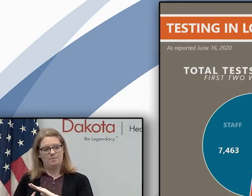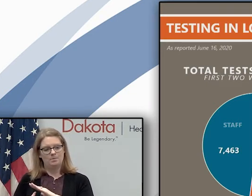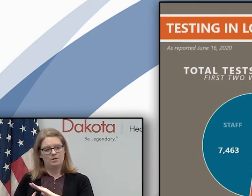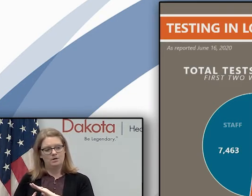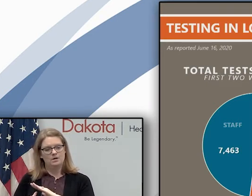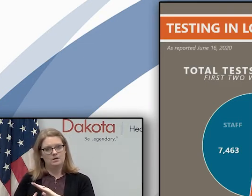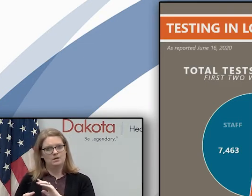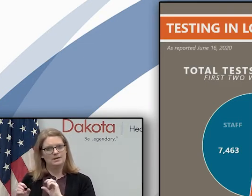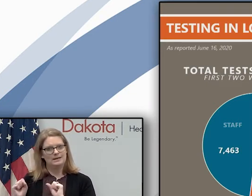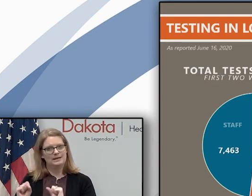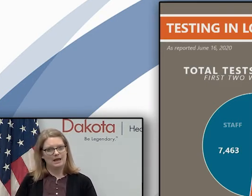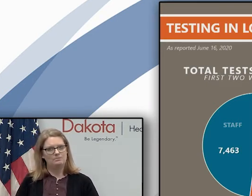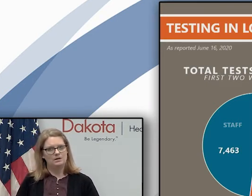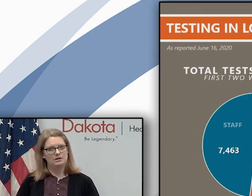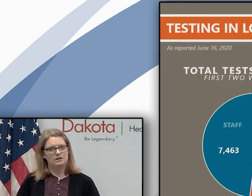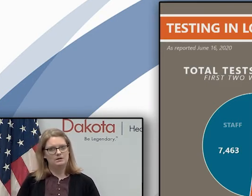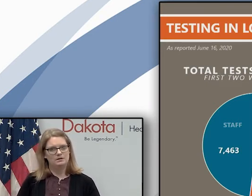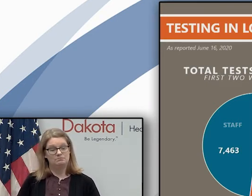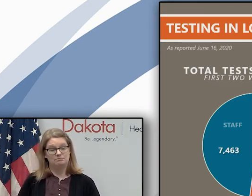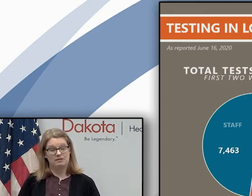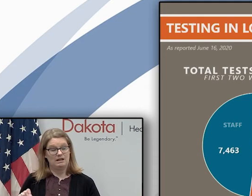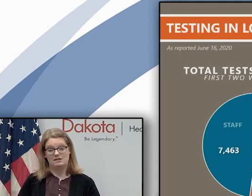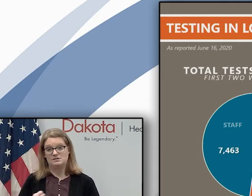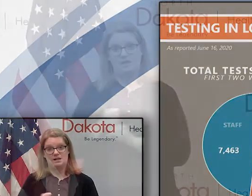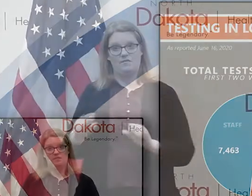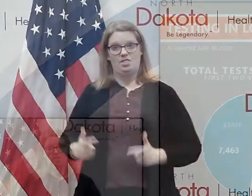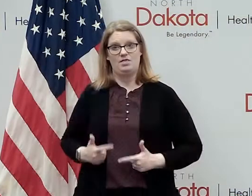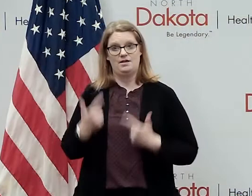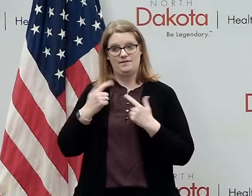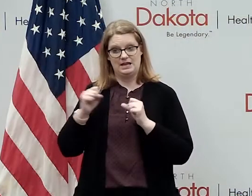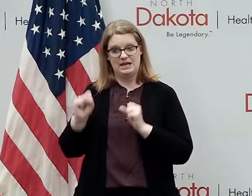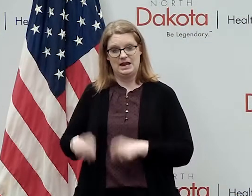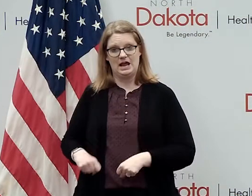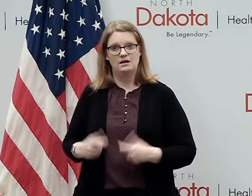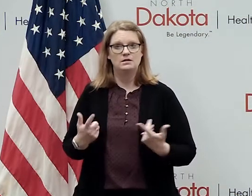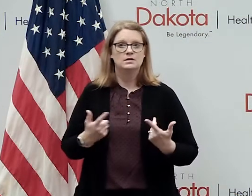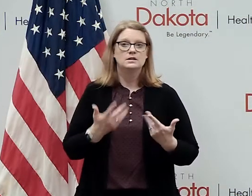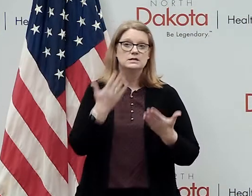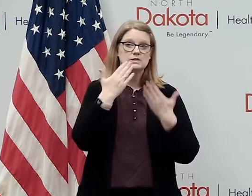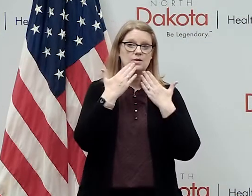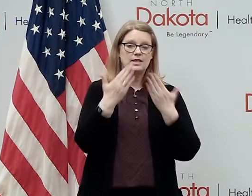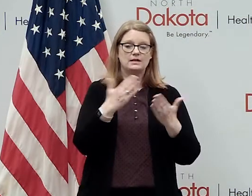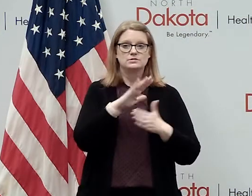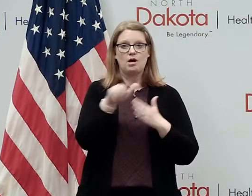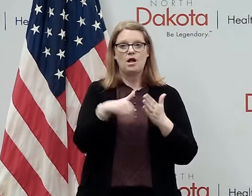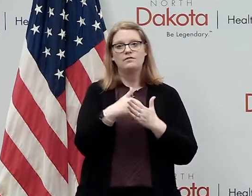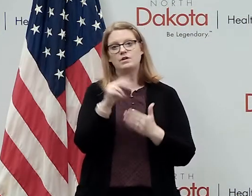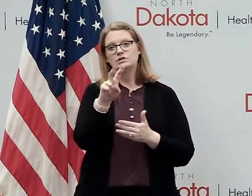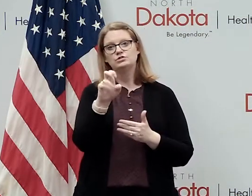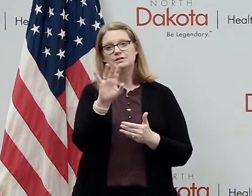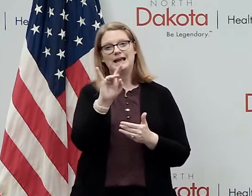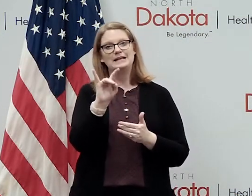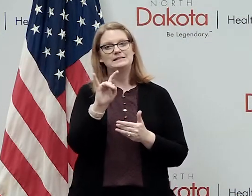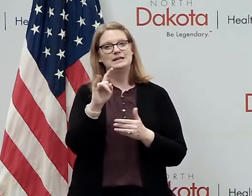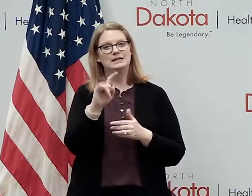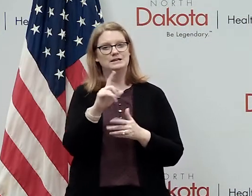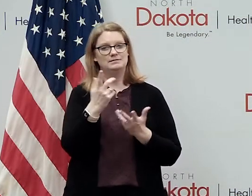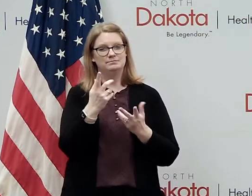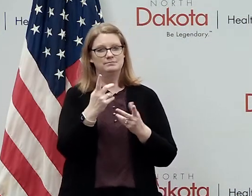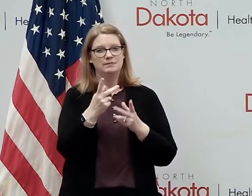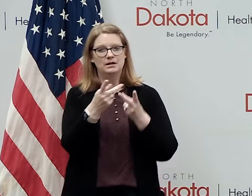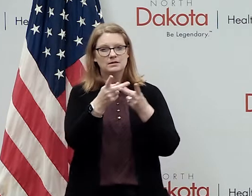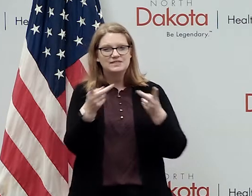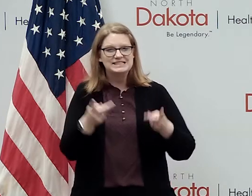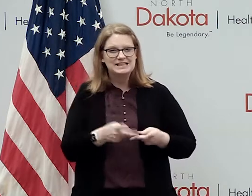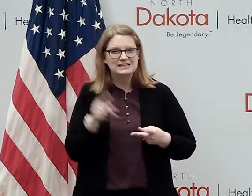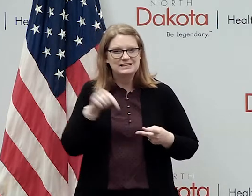can be a life-saving measure. So again, thanks to all of our 218 long-term care facilities in North Dakota